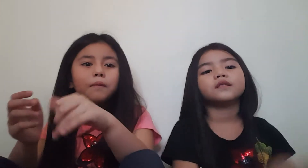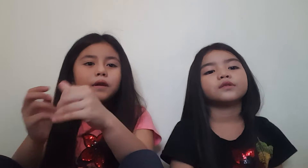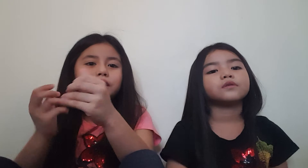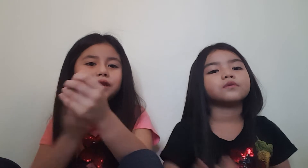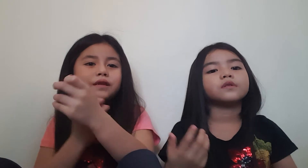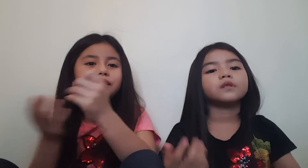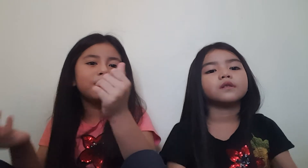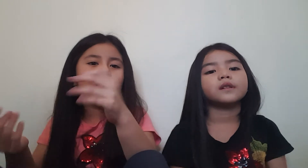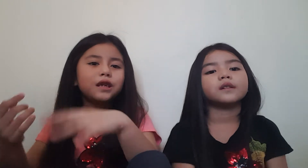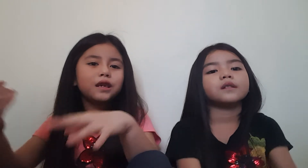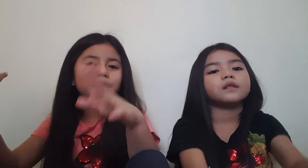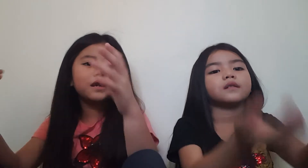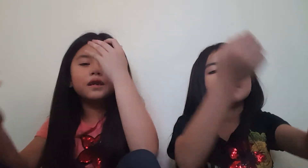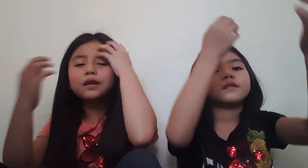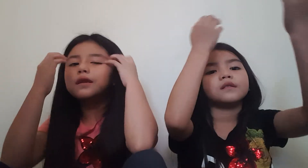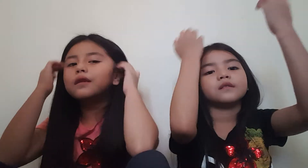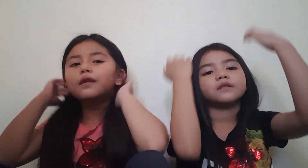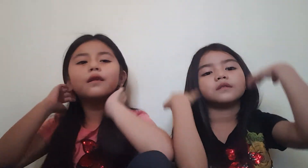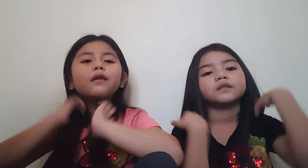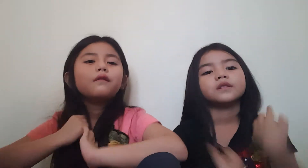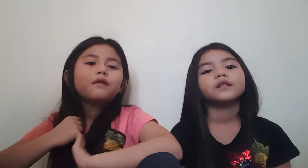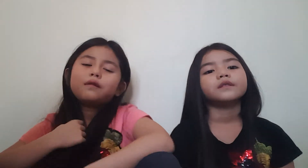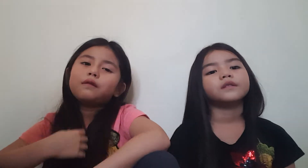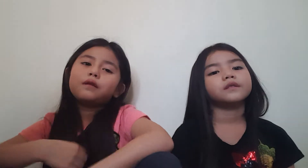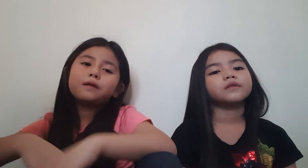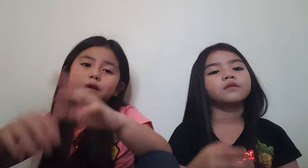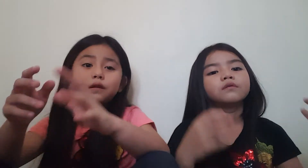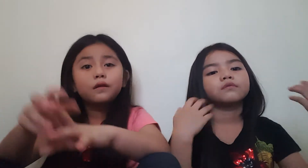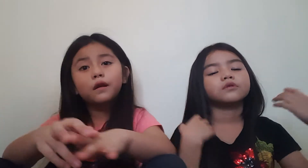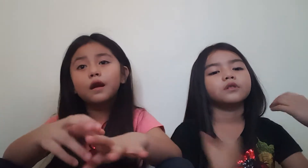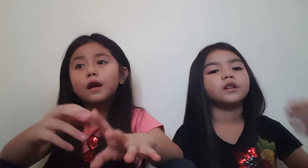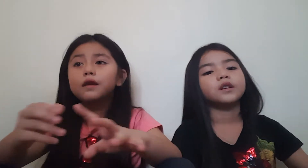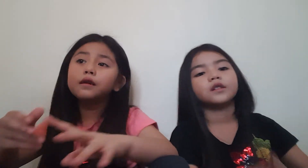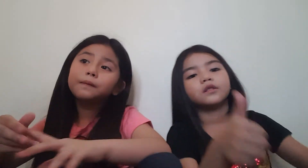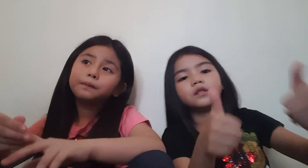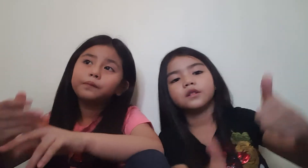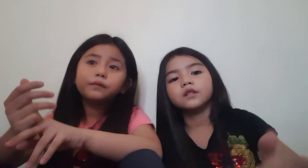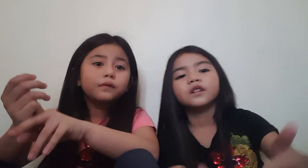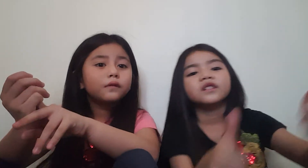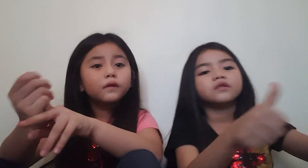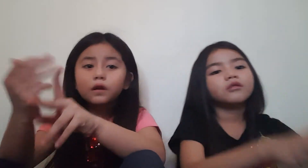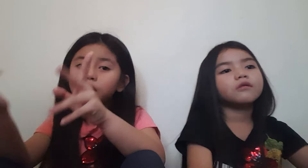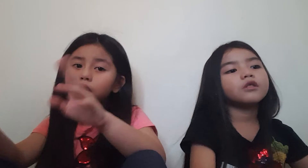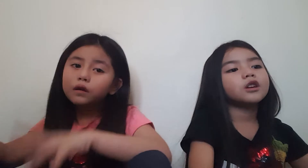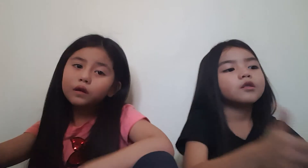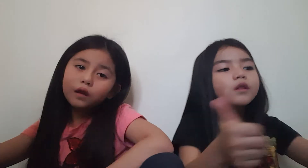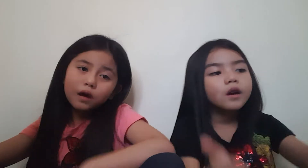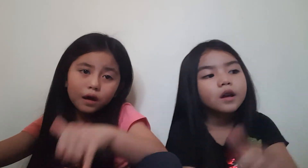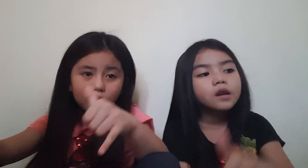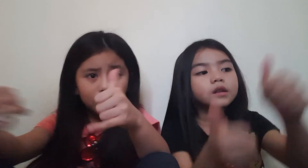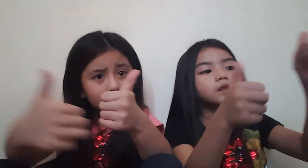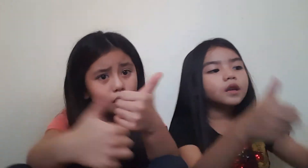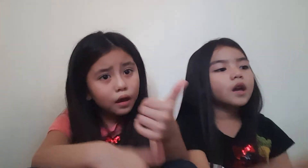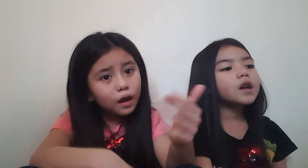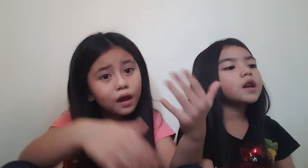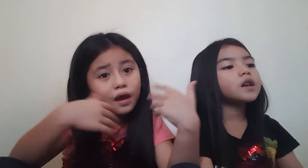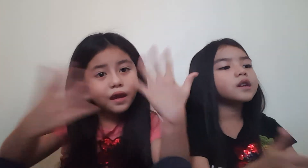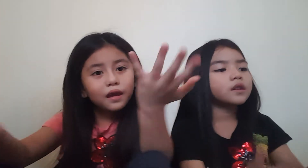those tears You get me You Strack Each day I Thank you